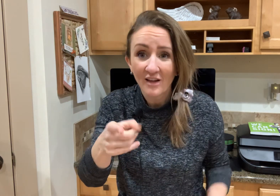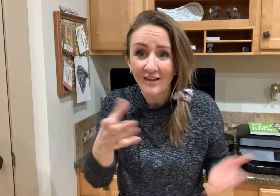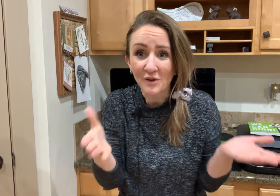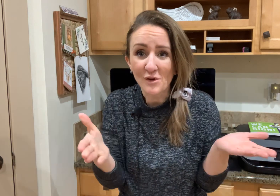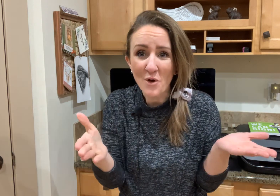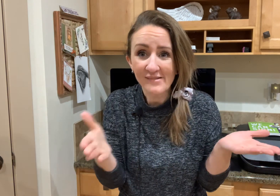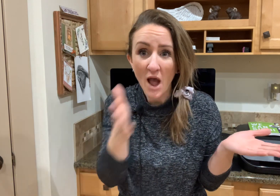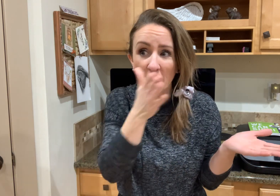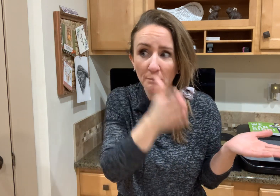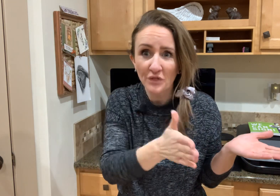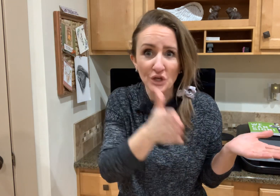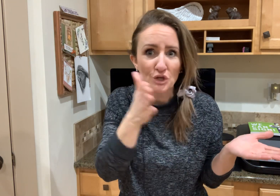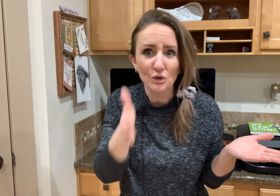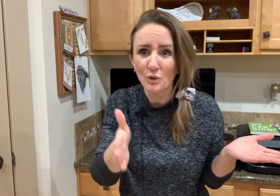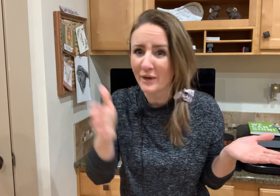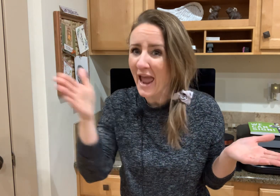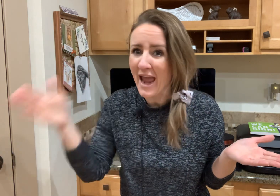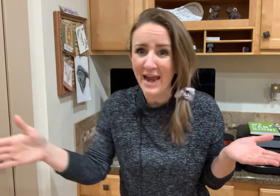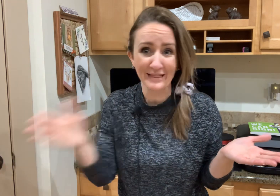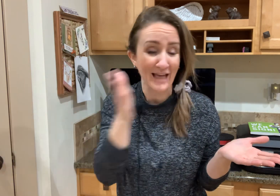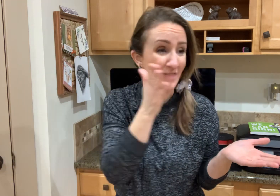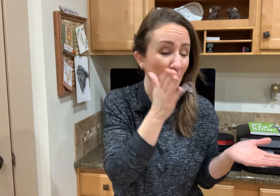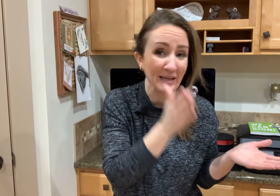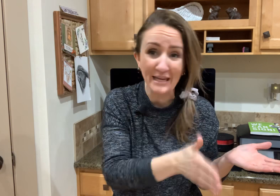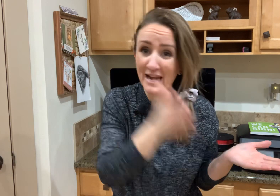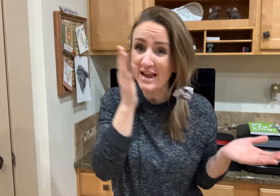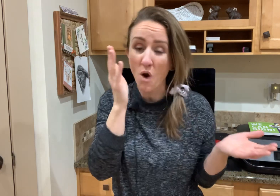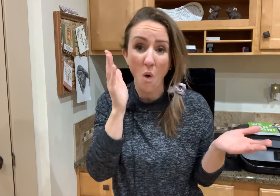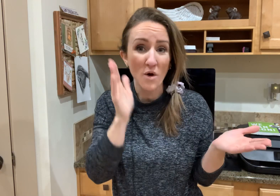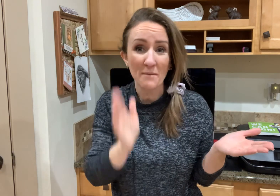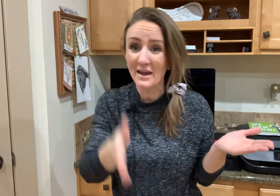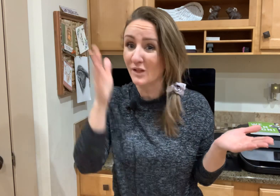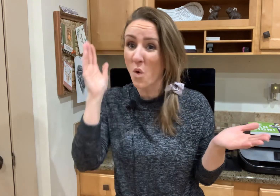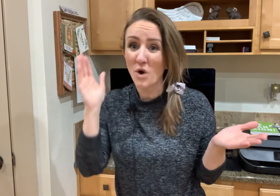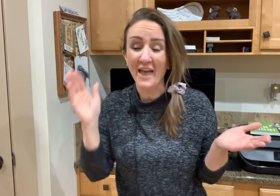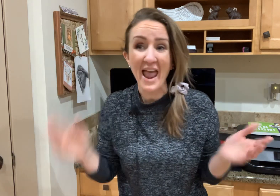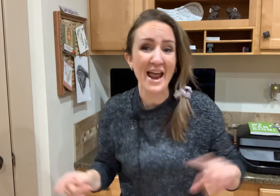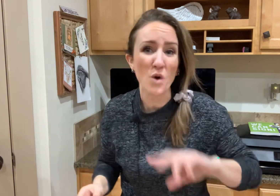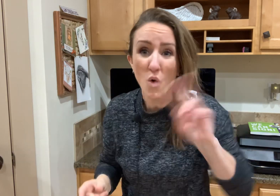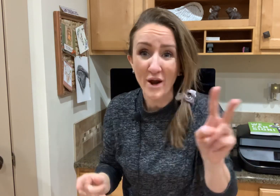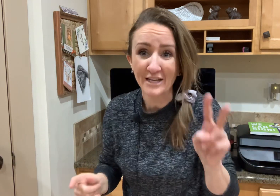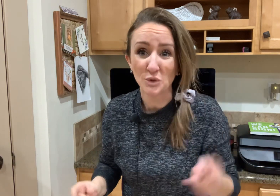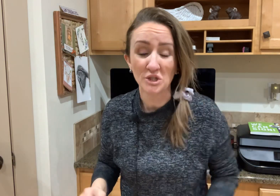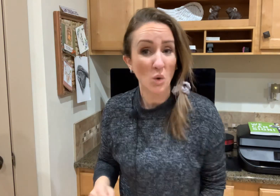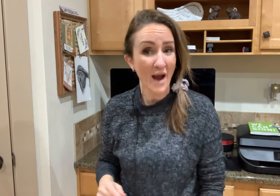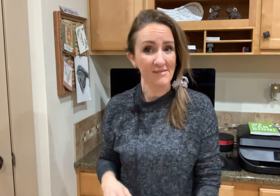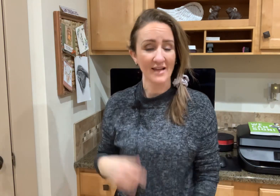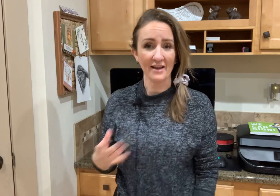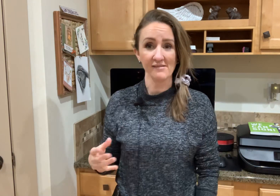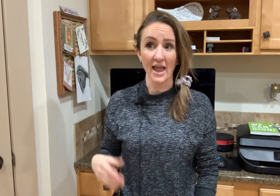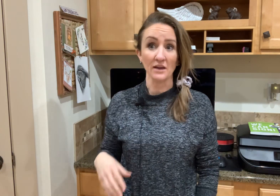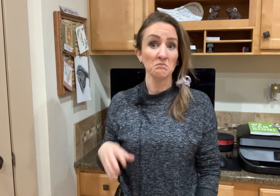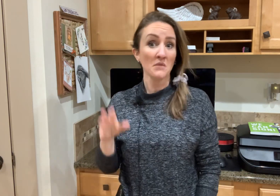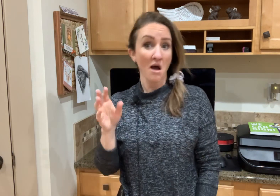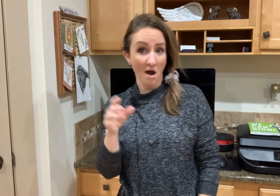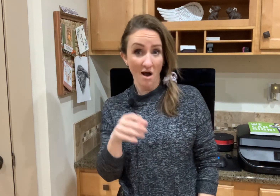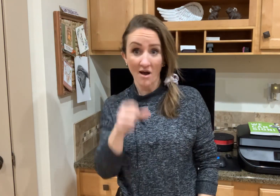you notice how I could put the you in at the beginning or the middle or the end, or I could do it twice. I could say, ice